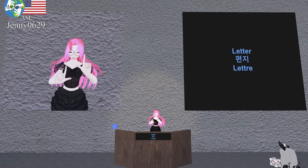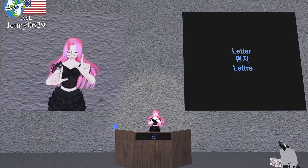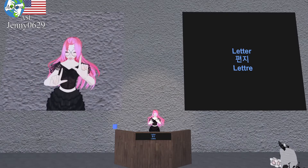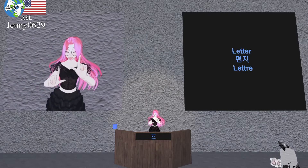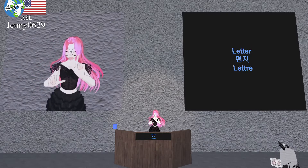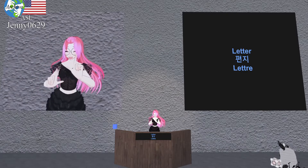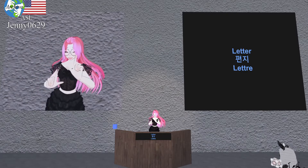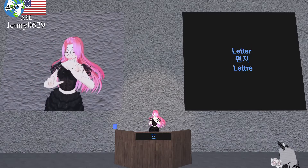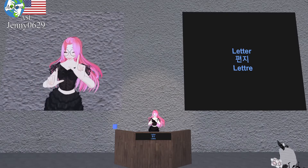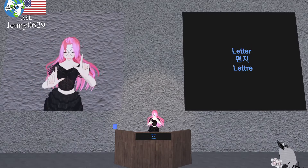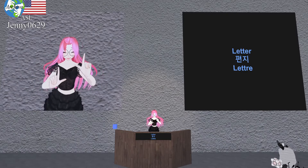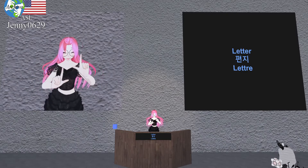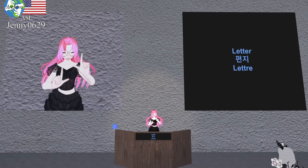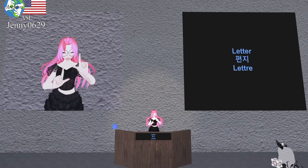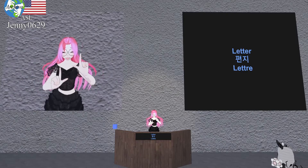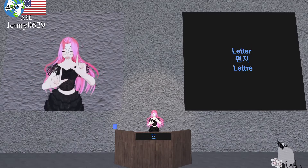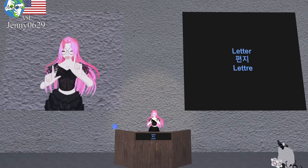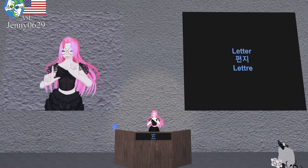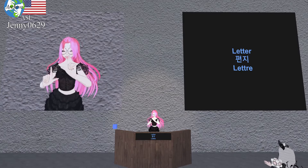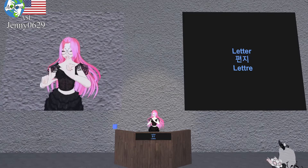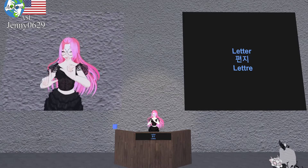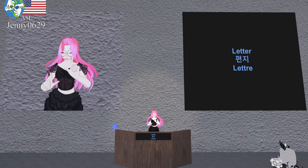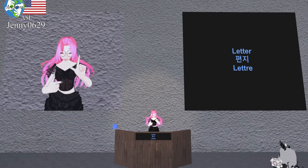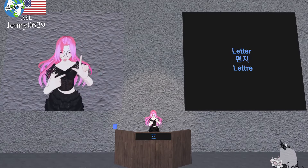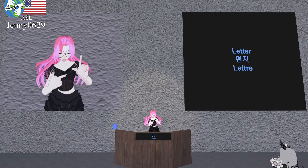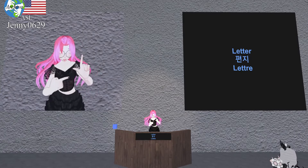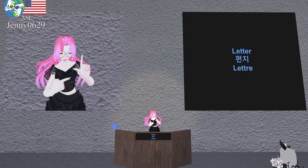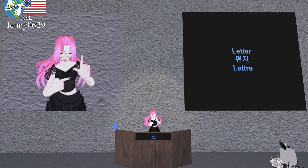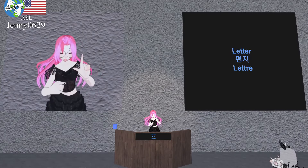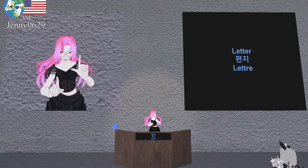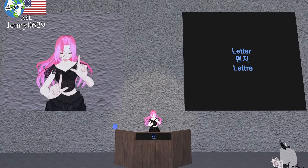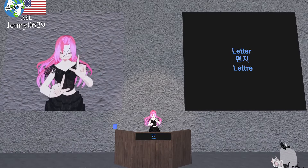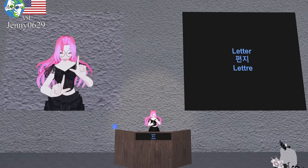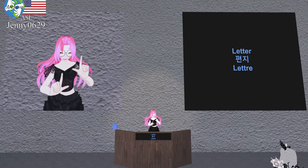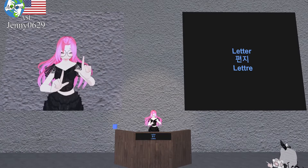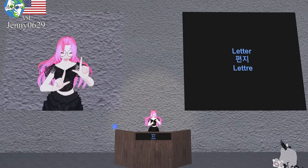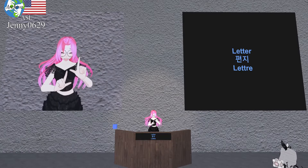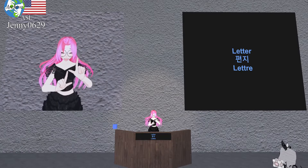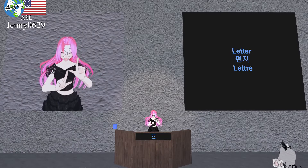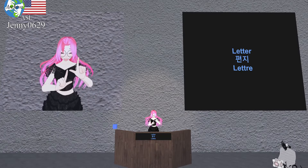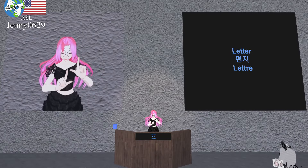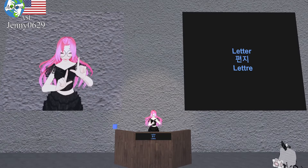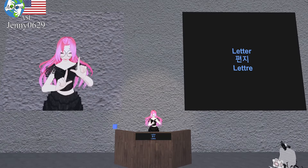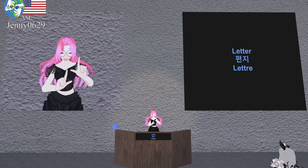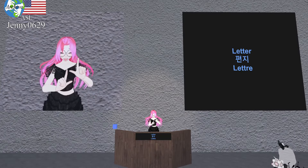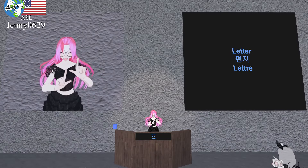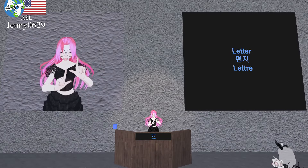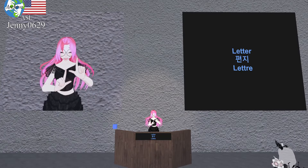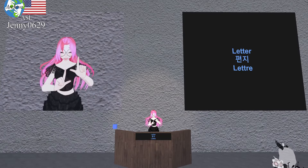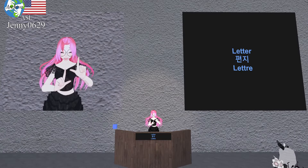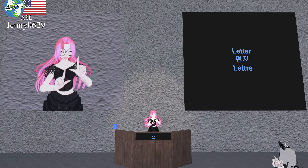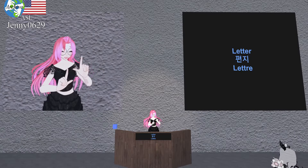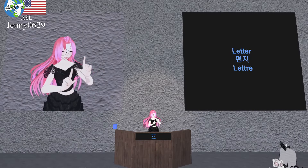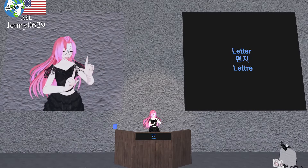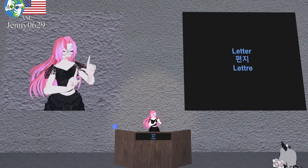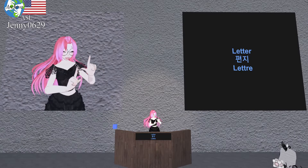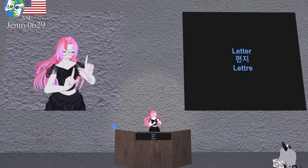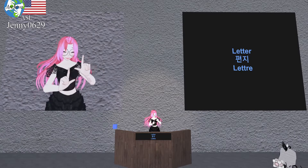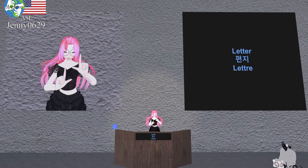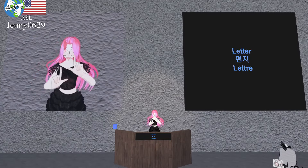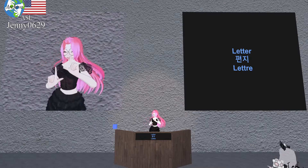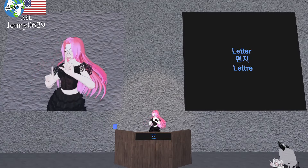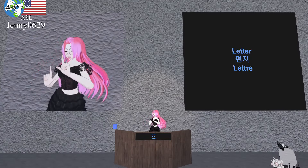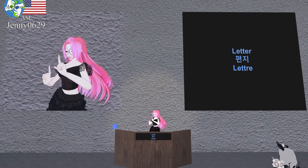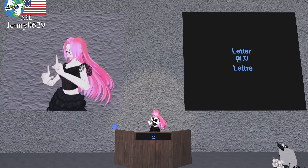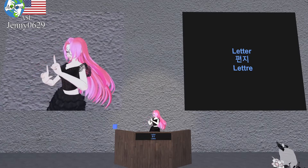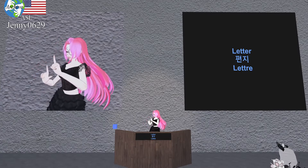you use 2 L hands and you kind of tap them. So that thumb is going to be touching the pointer